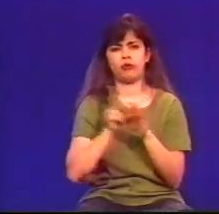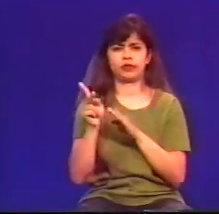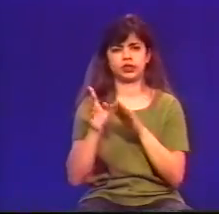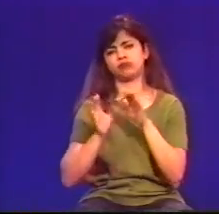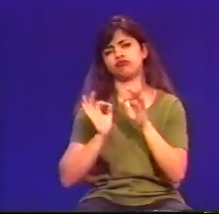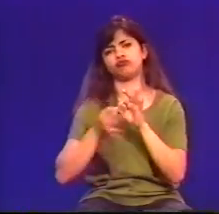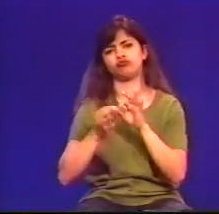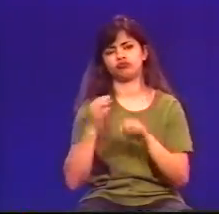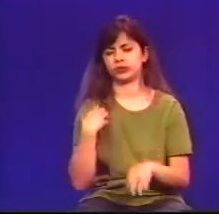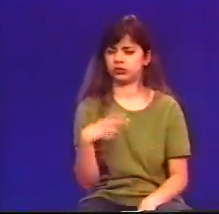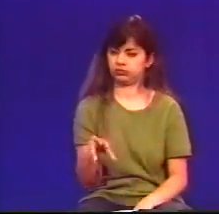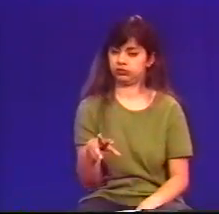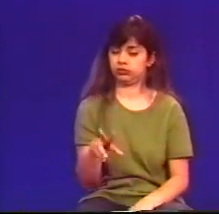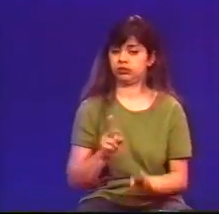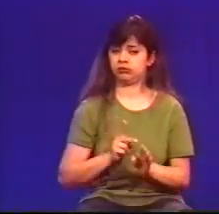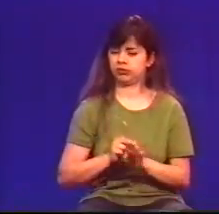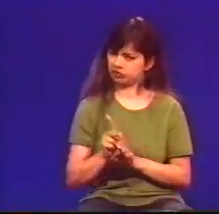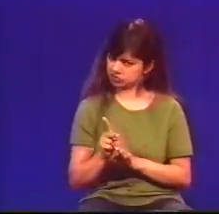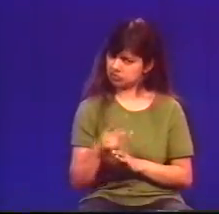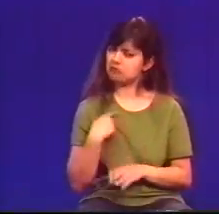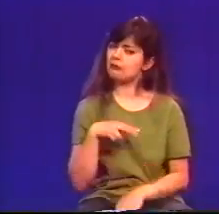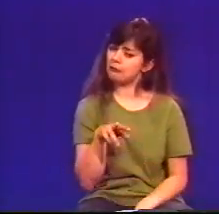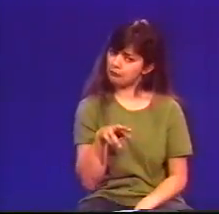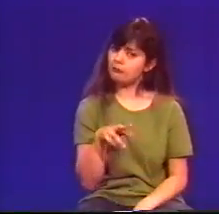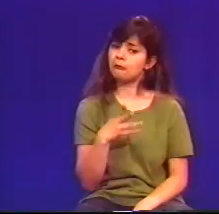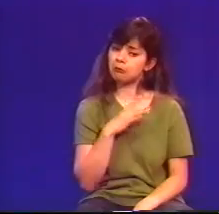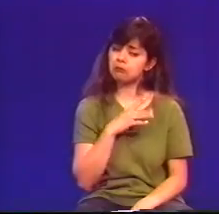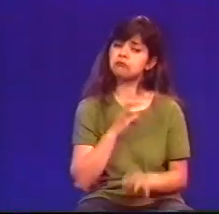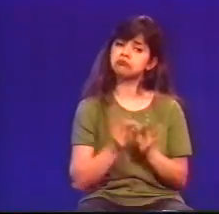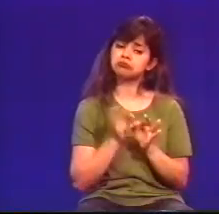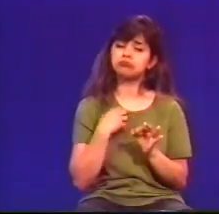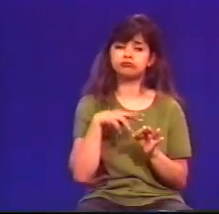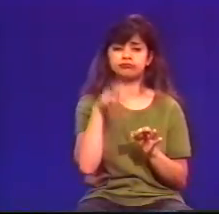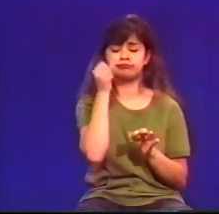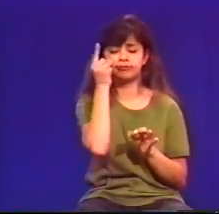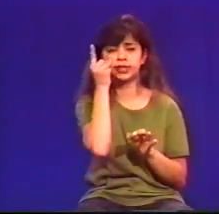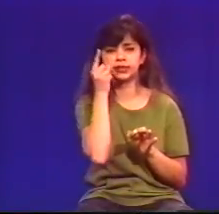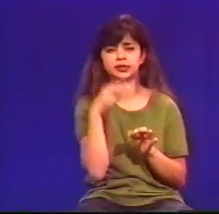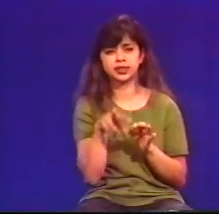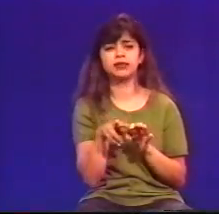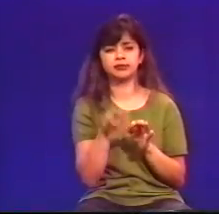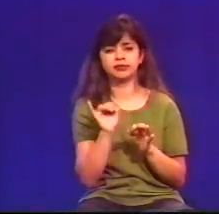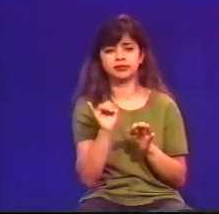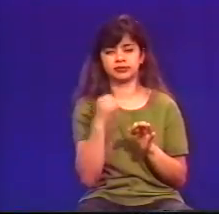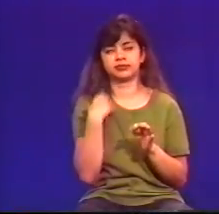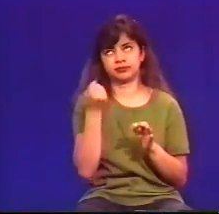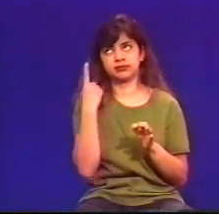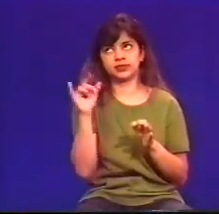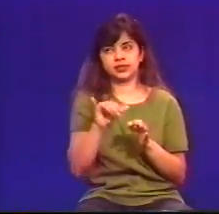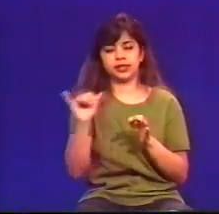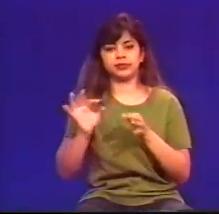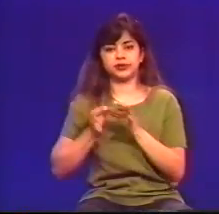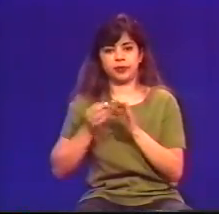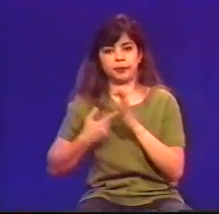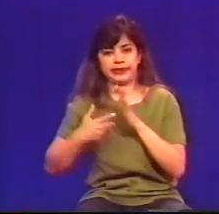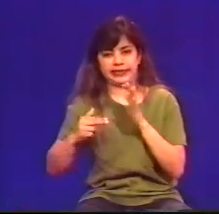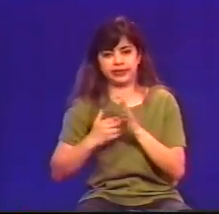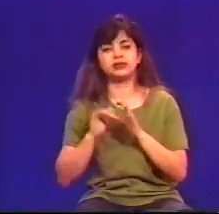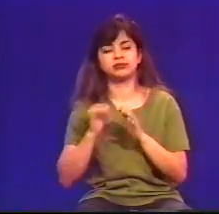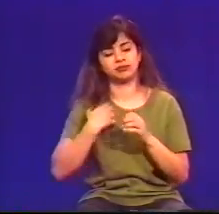were done there might have been a little less than professional, hadn't really followed the professional interpreting rules and guidelines. So when I compared my